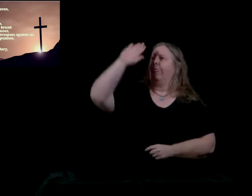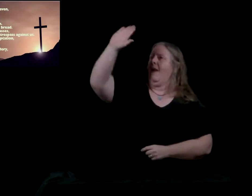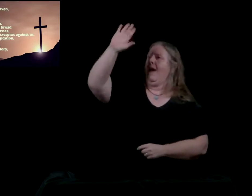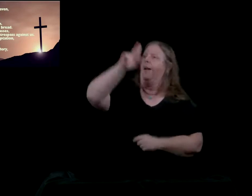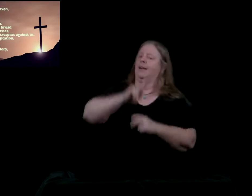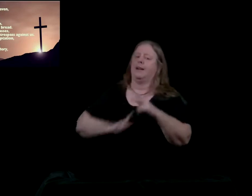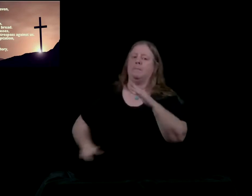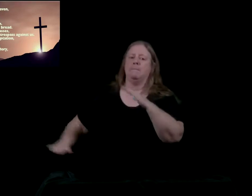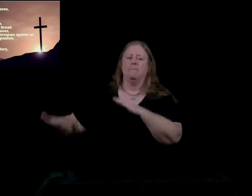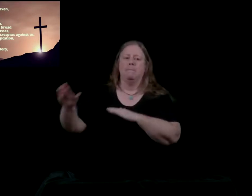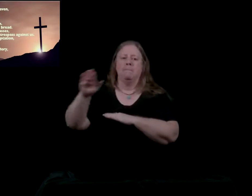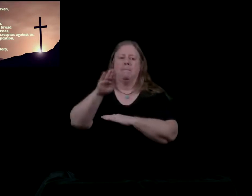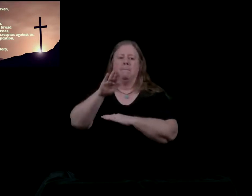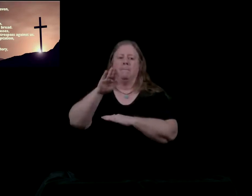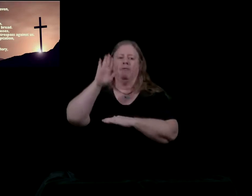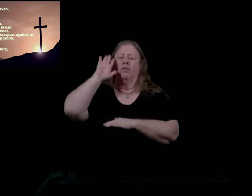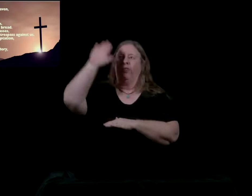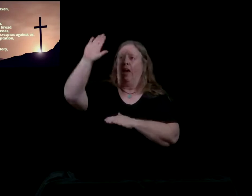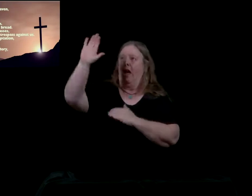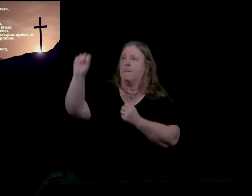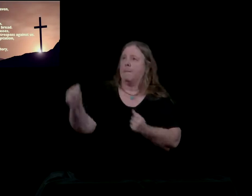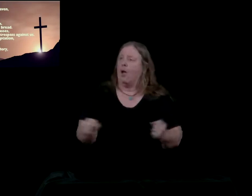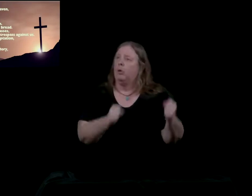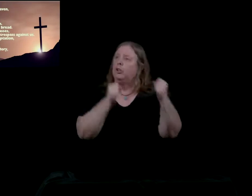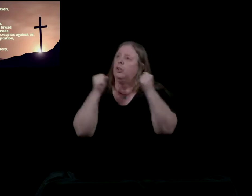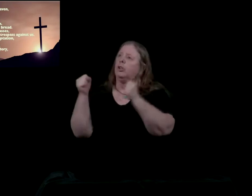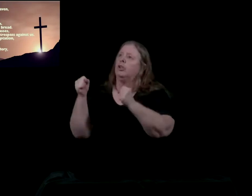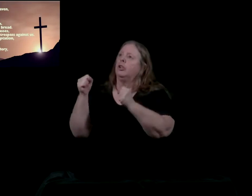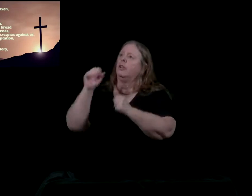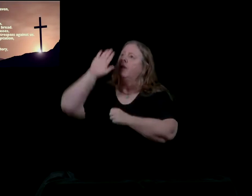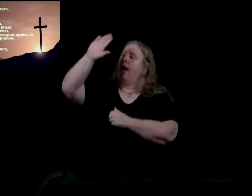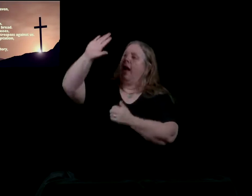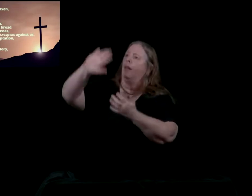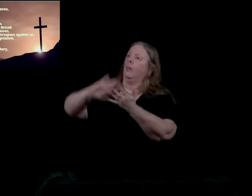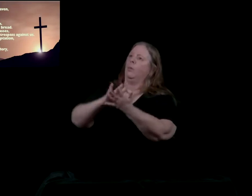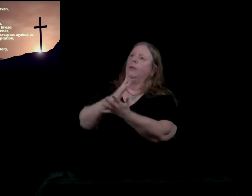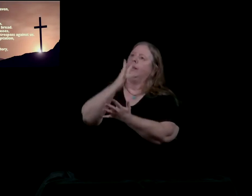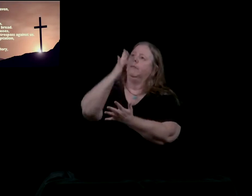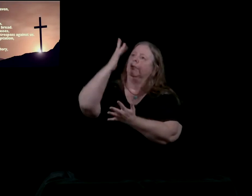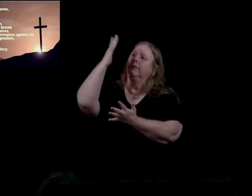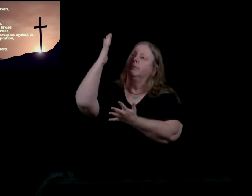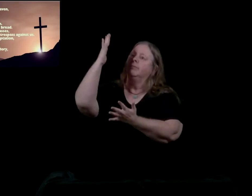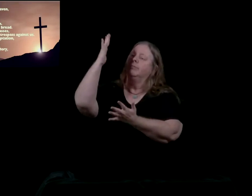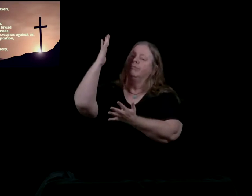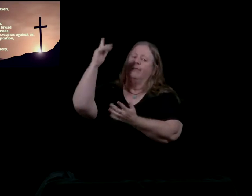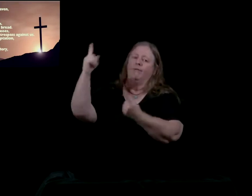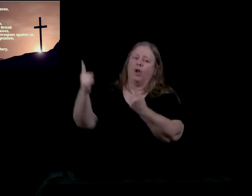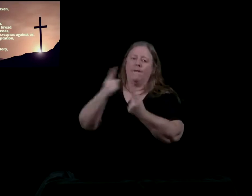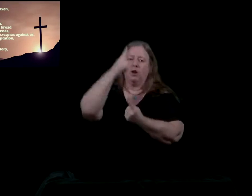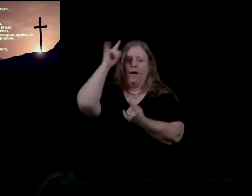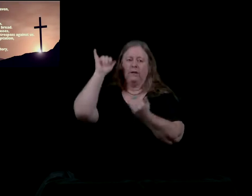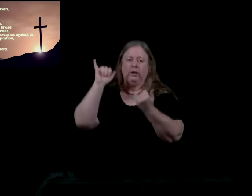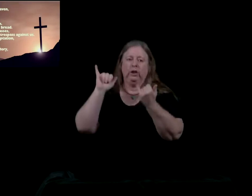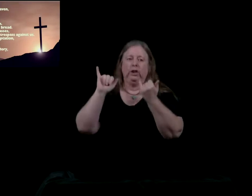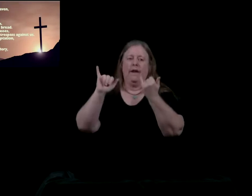For thine is the kingdom and the power and the glory forever and ever.